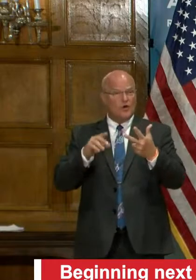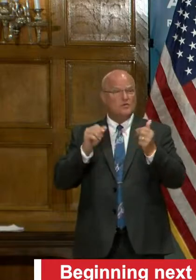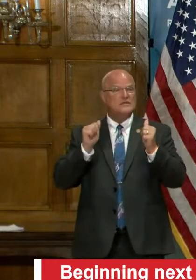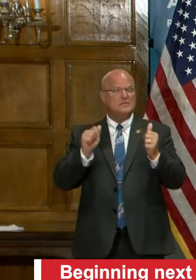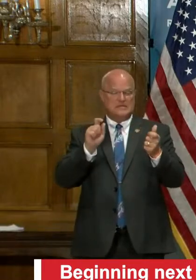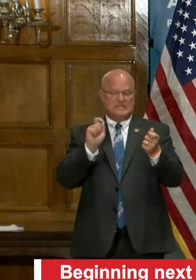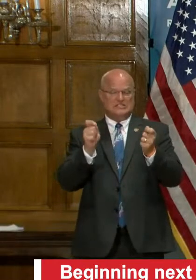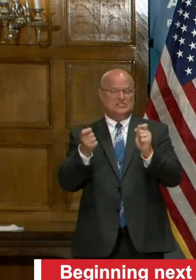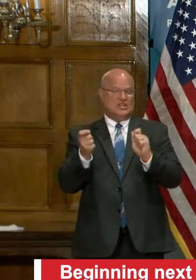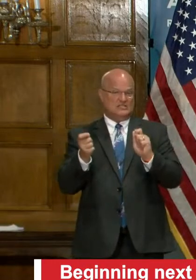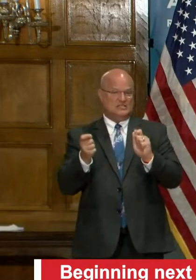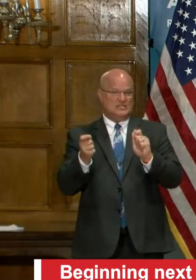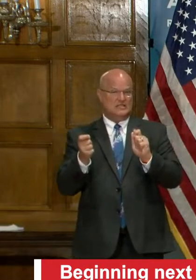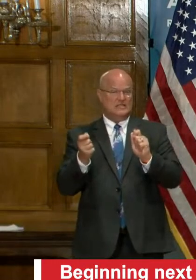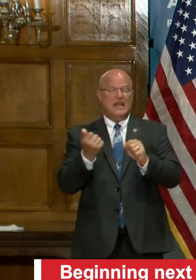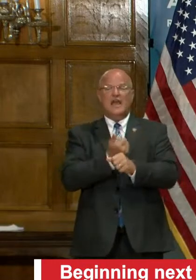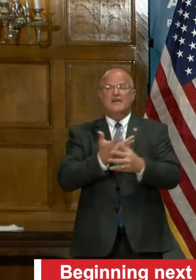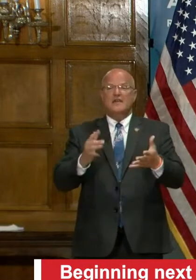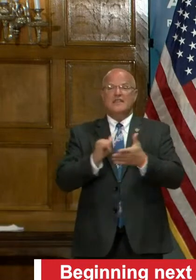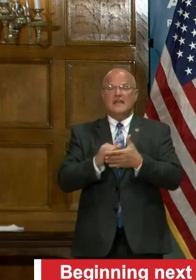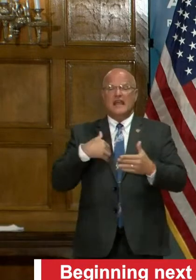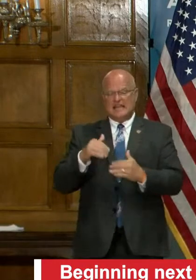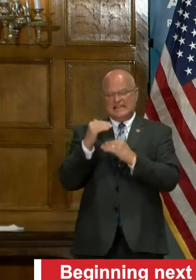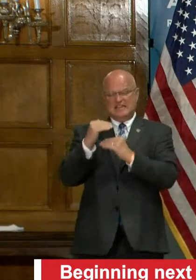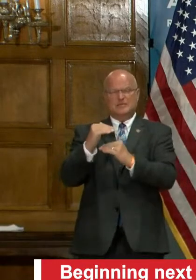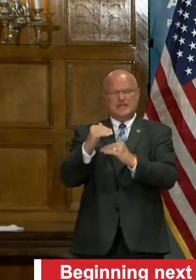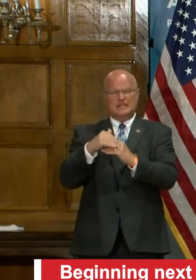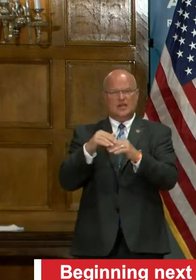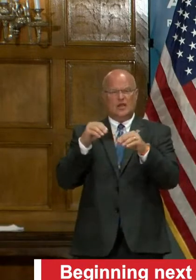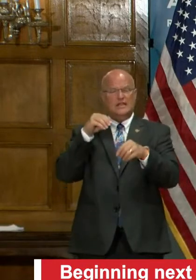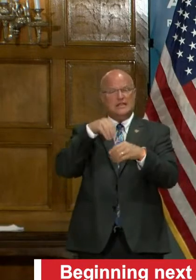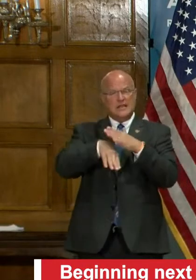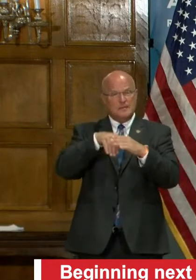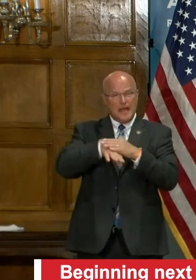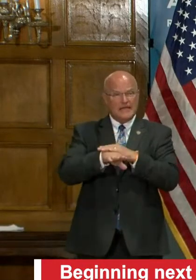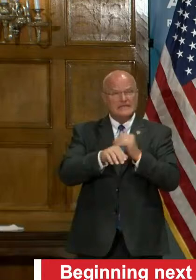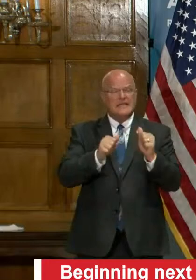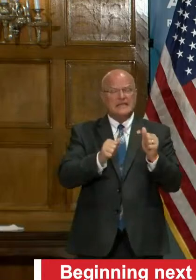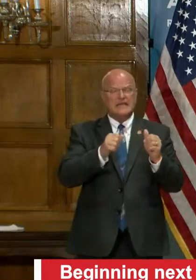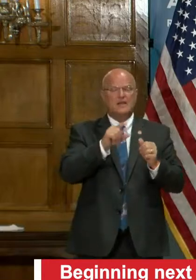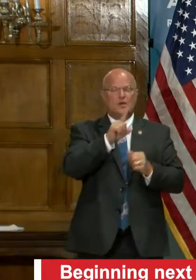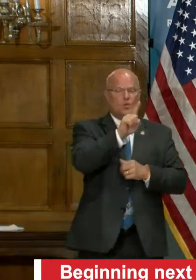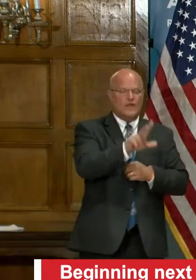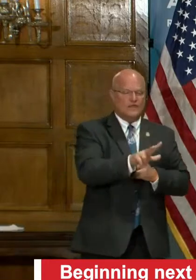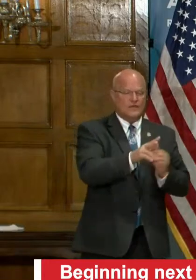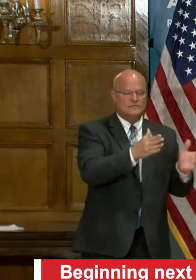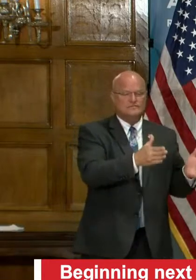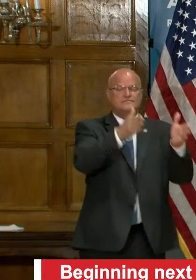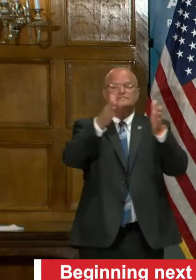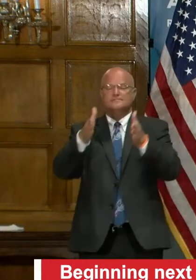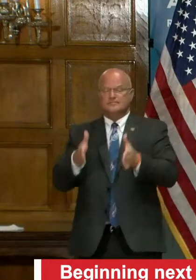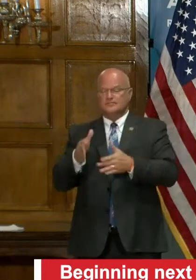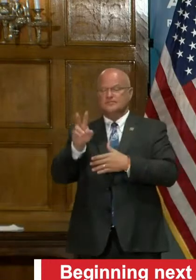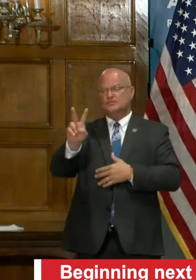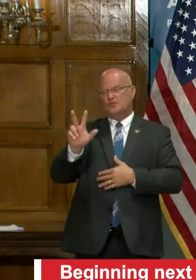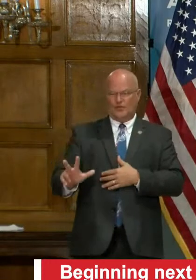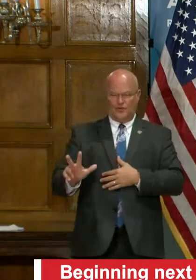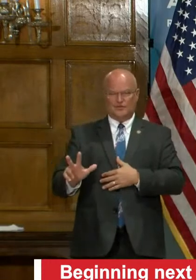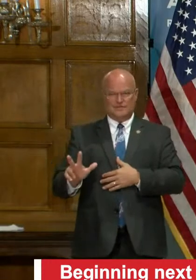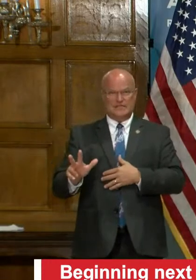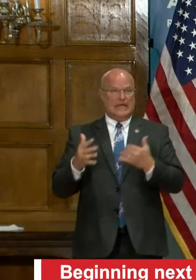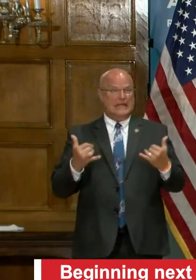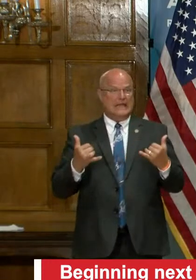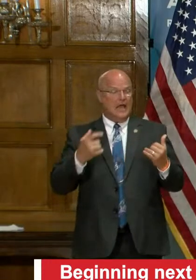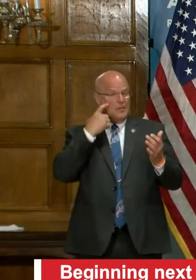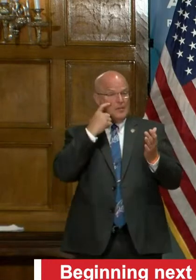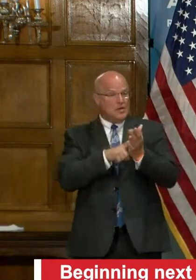can be adjusted. Everything that had a limitation on capacity can move from 1/3 to 2/3. The other thing